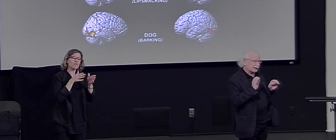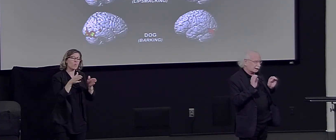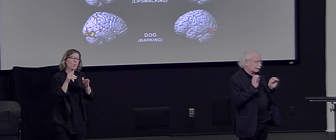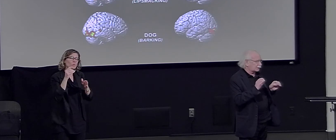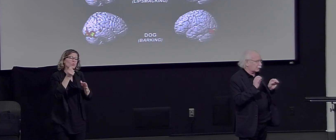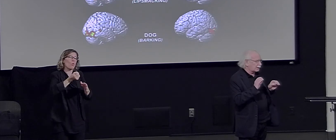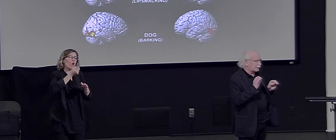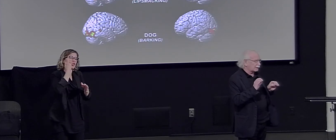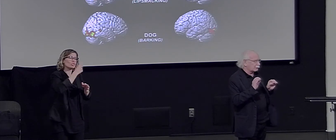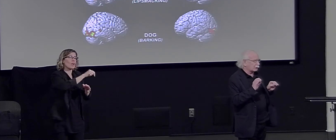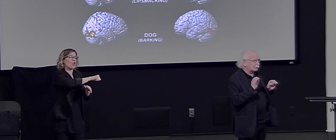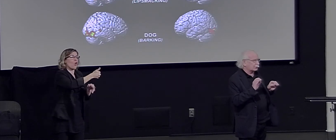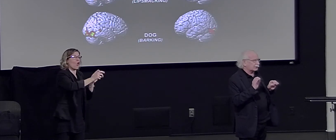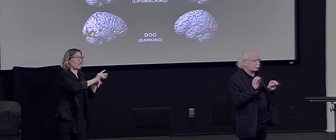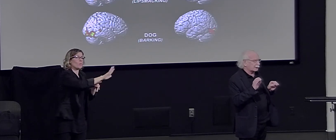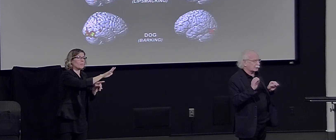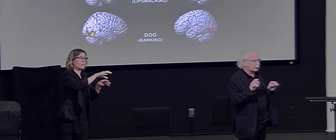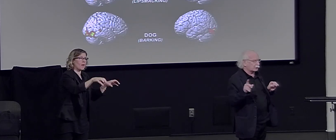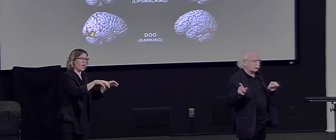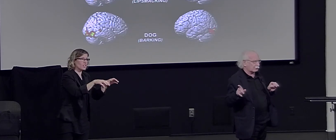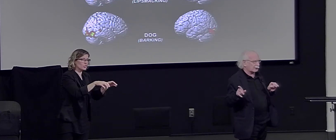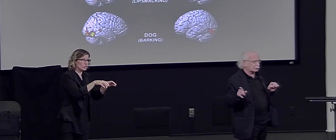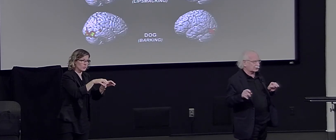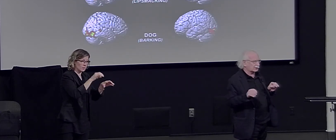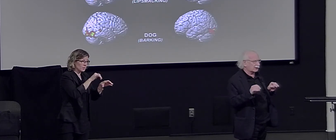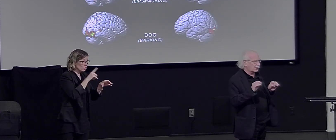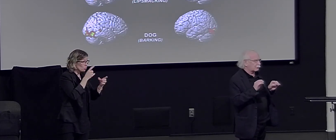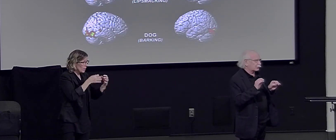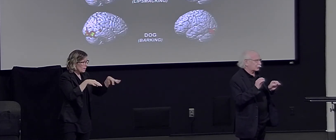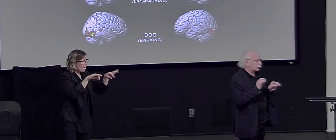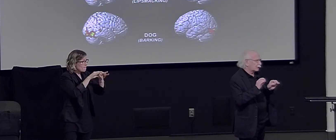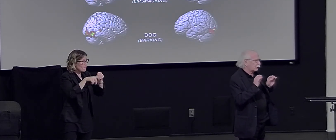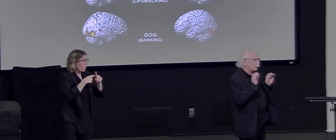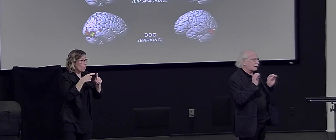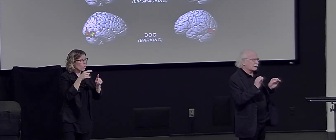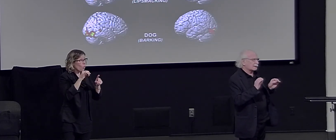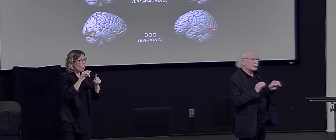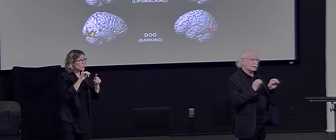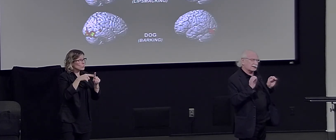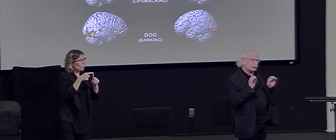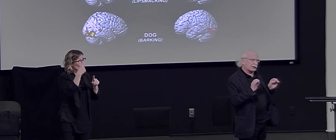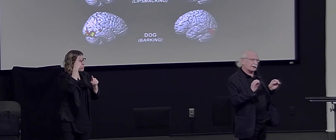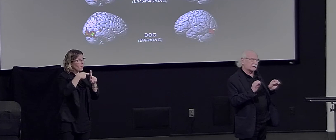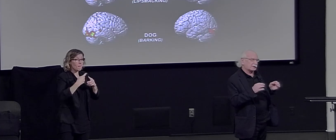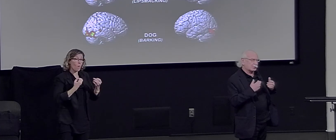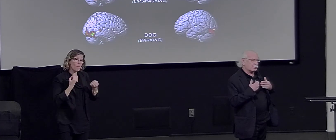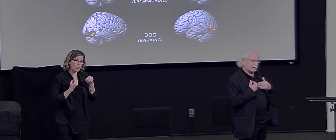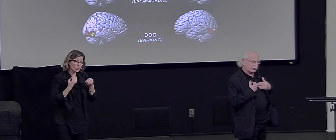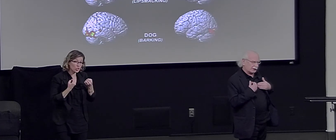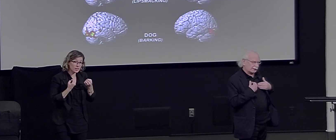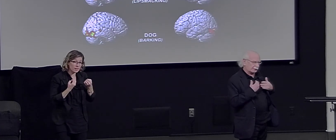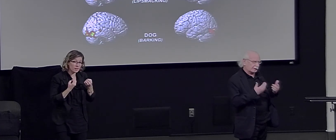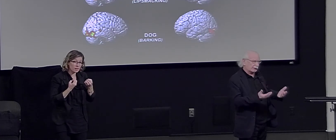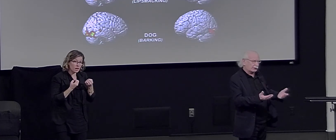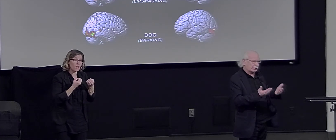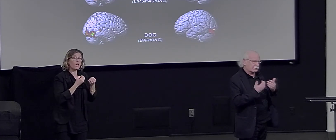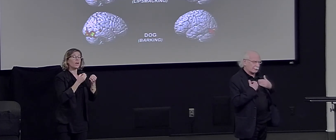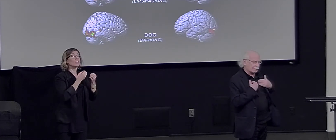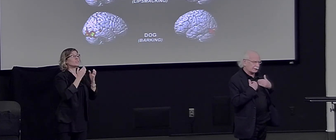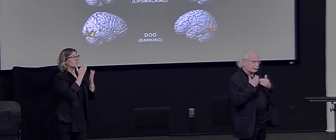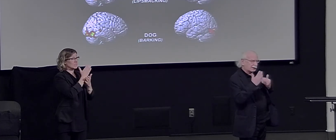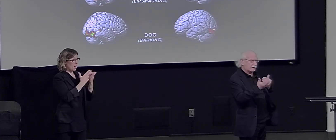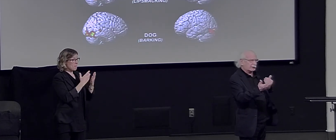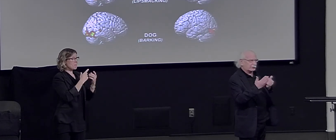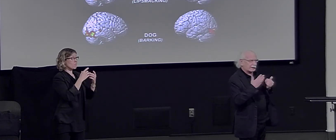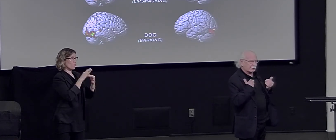others. And that will be even more important when I will talk about emotion. One, it's related to myself. It's